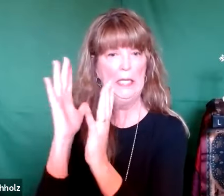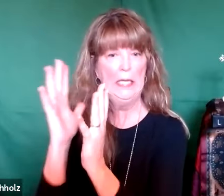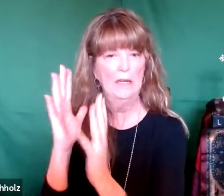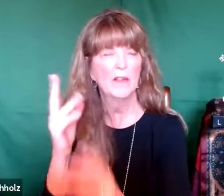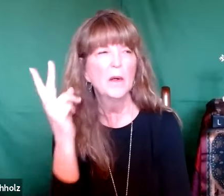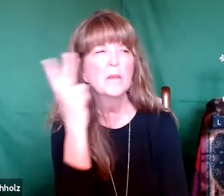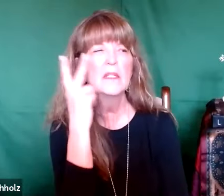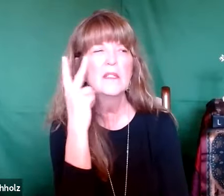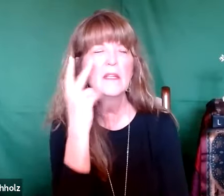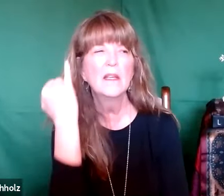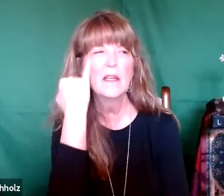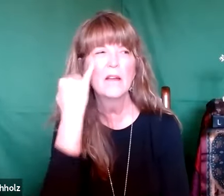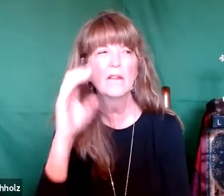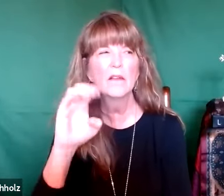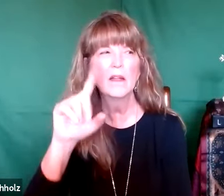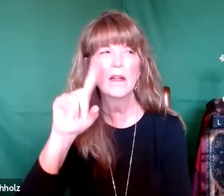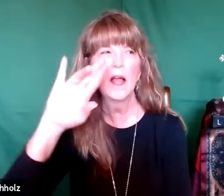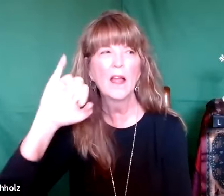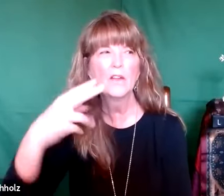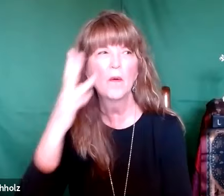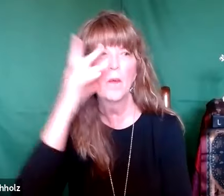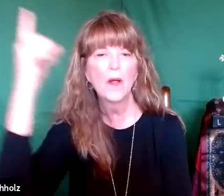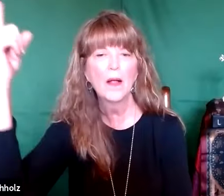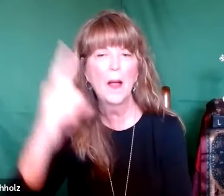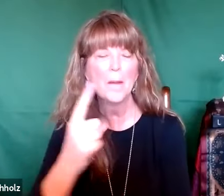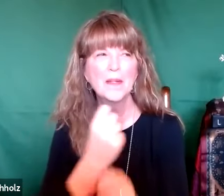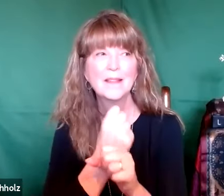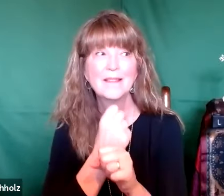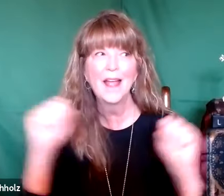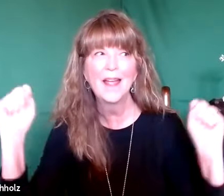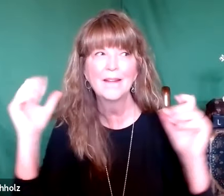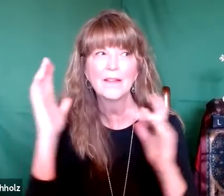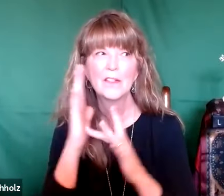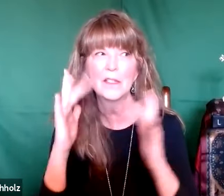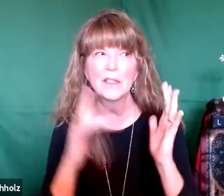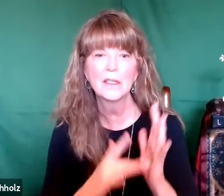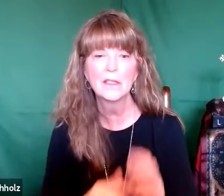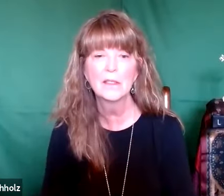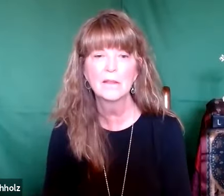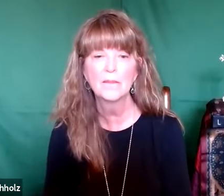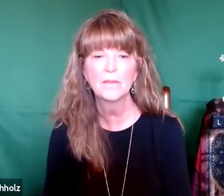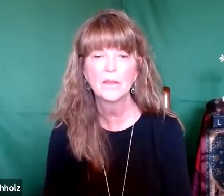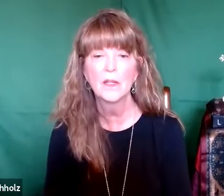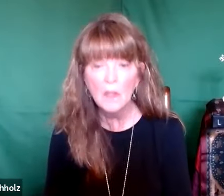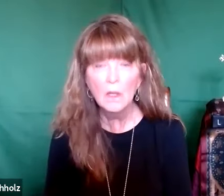and said, now leave him alone. Let's see if Elijah comes to take him down.